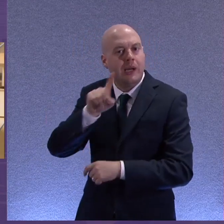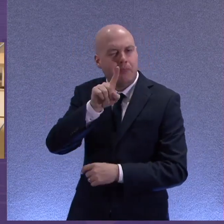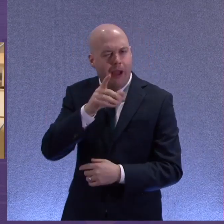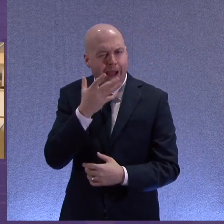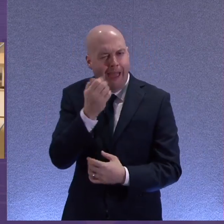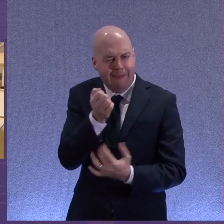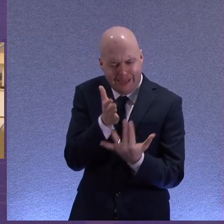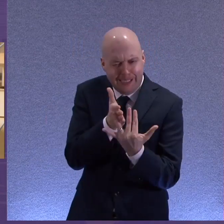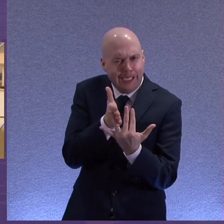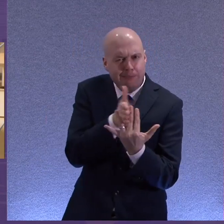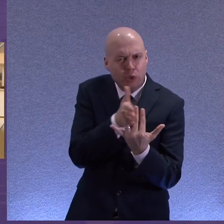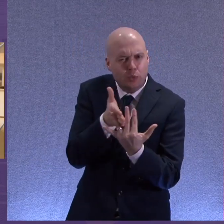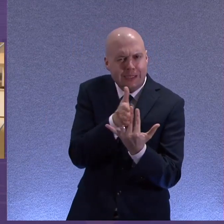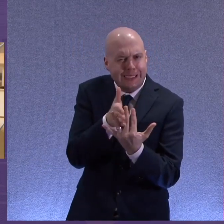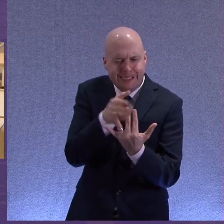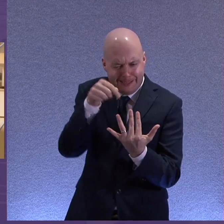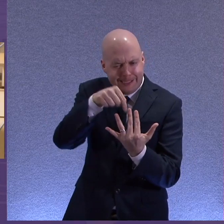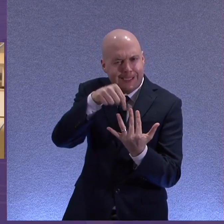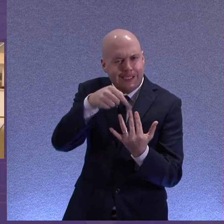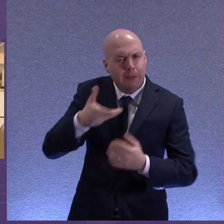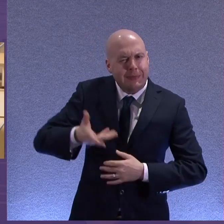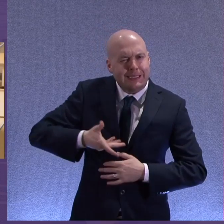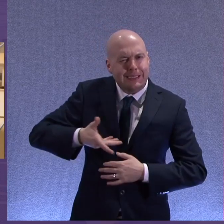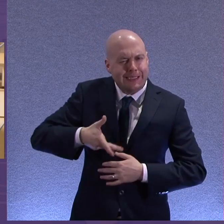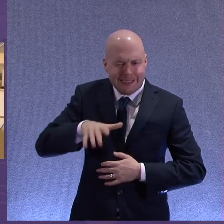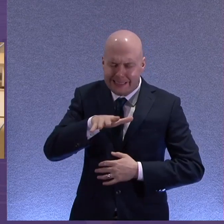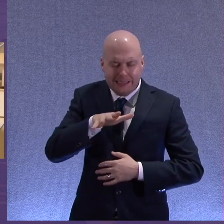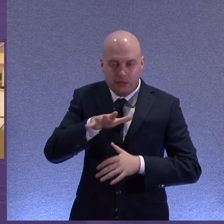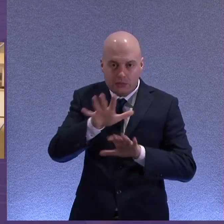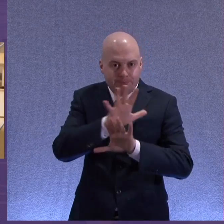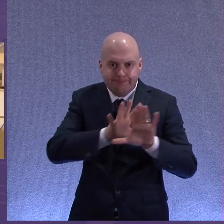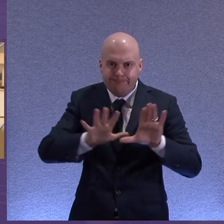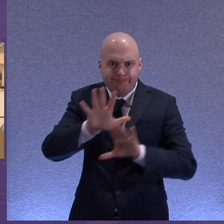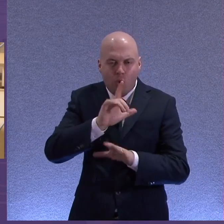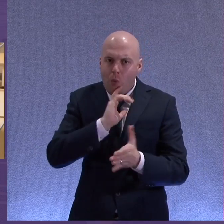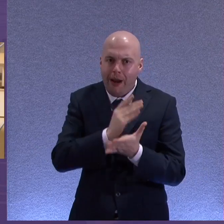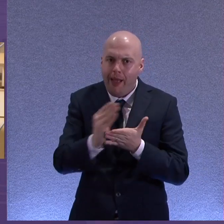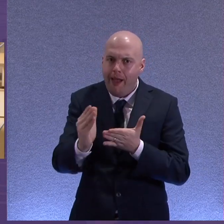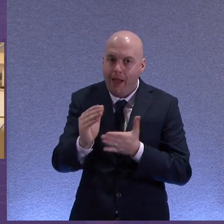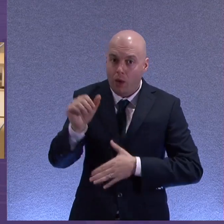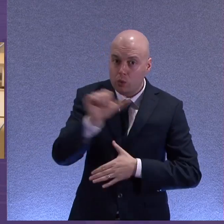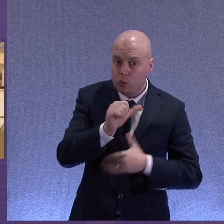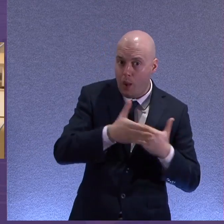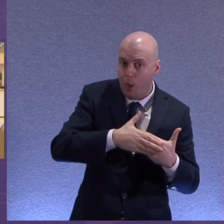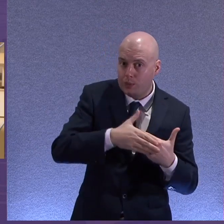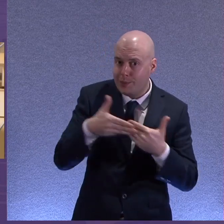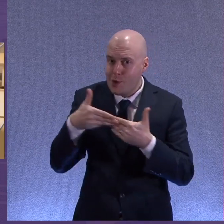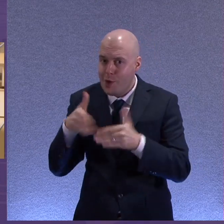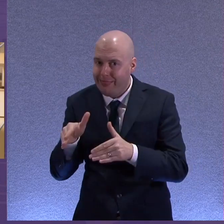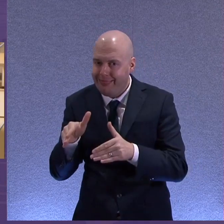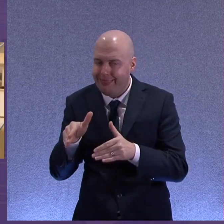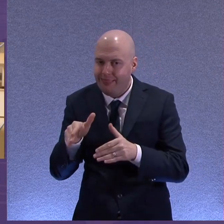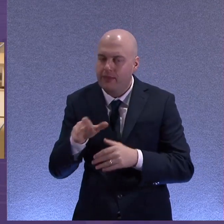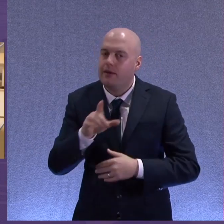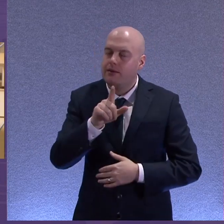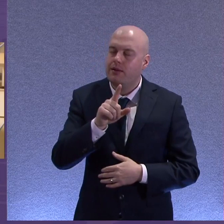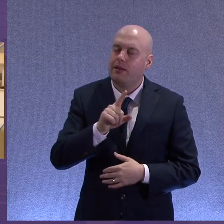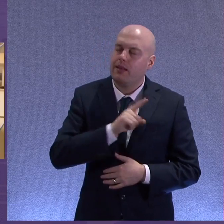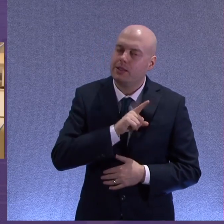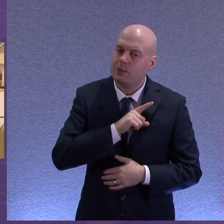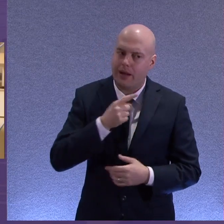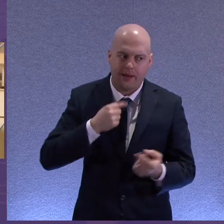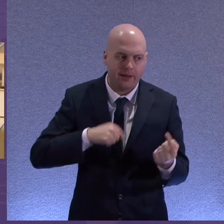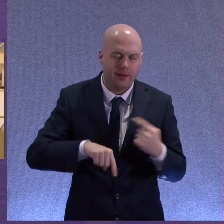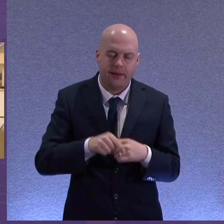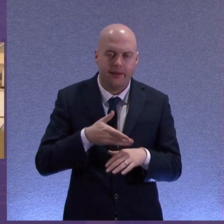give a categoric answer for every single one on a bespoke basis. That's why I am trying very hard, and will continue to do